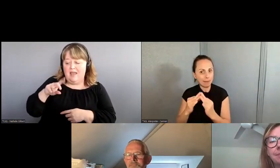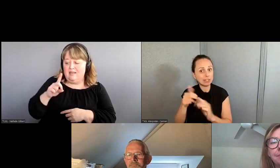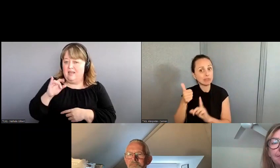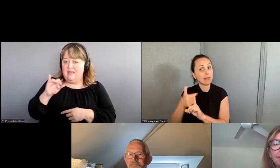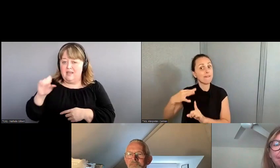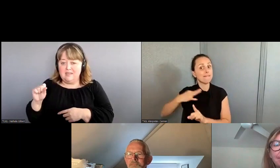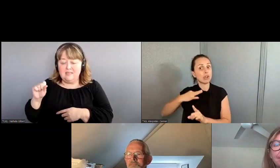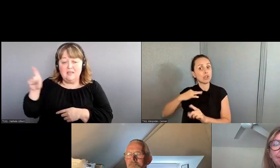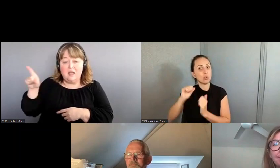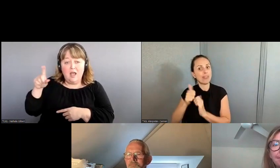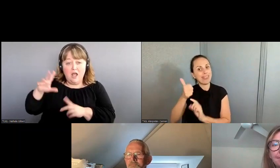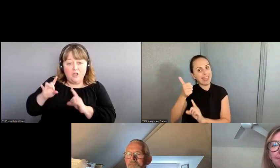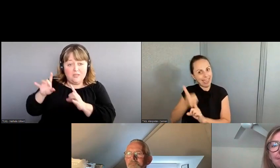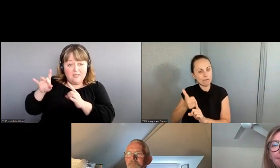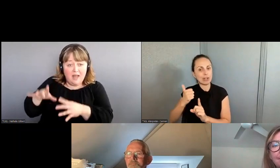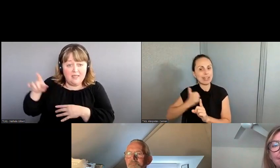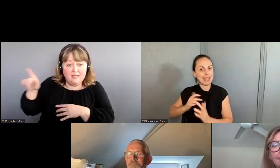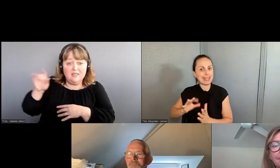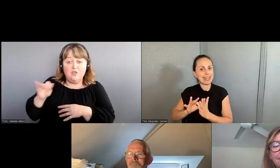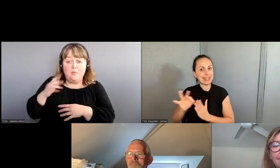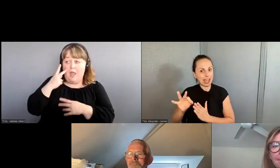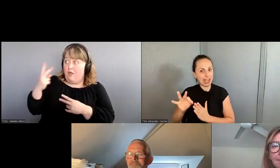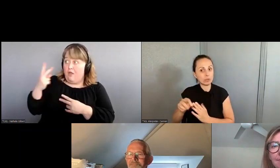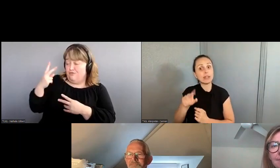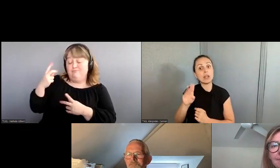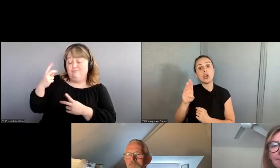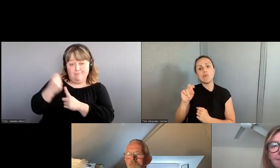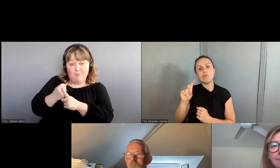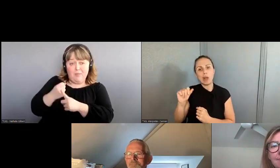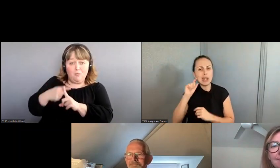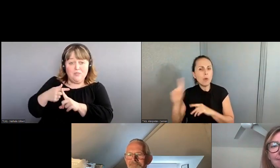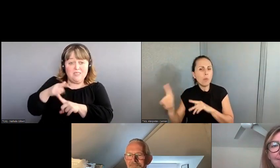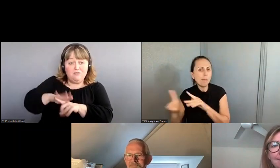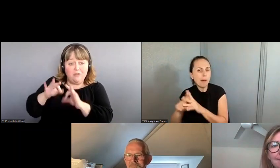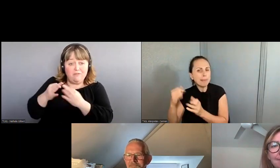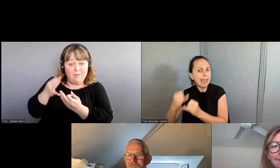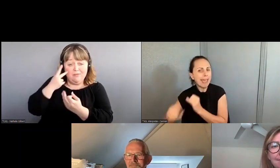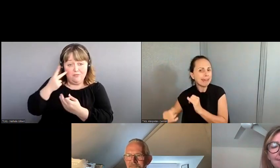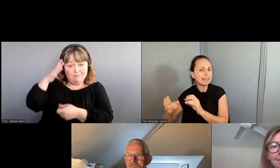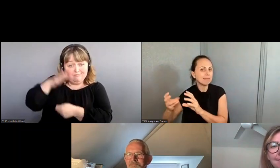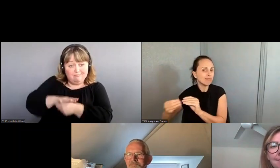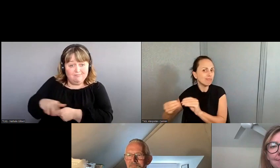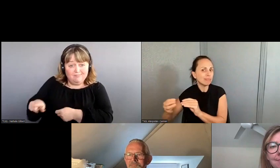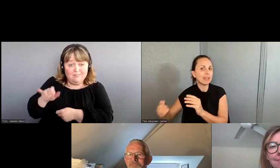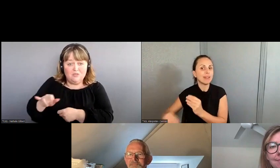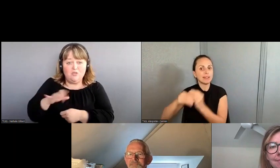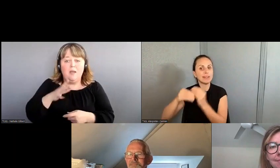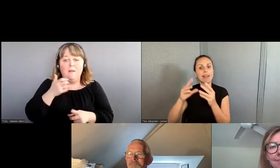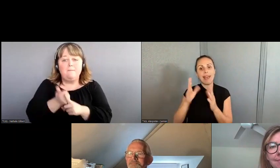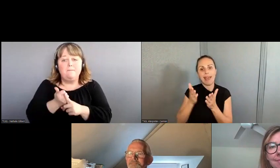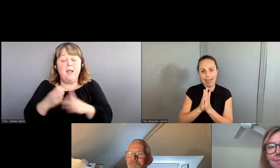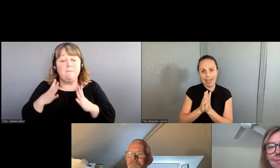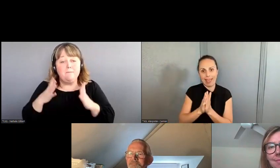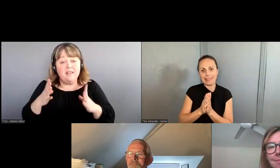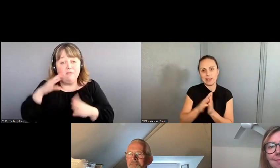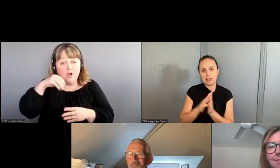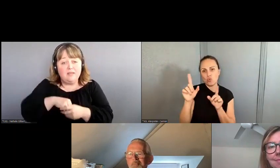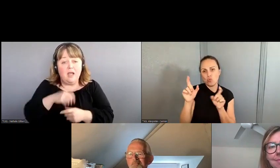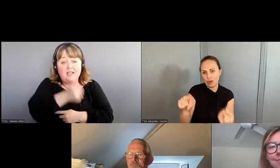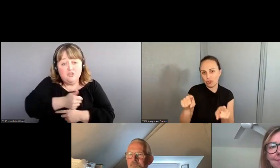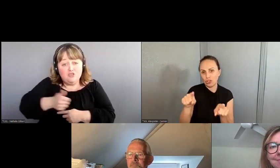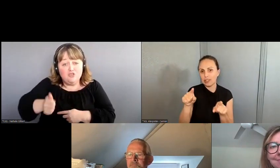with Every Canadian Counts, and Brenda will likely pop in at the end of the presentation to ask a question or